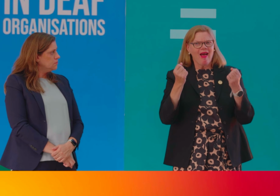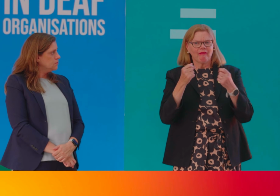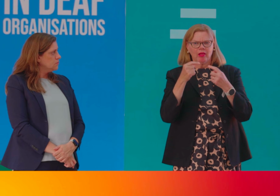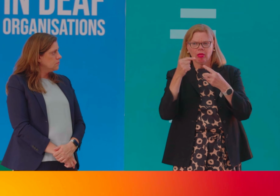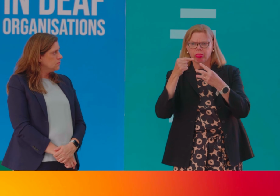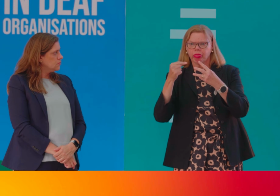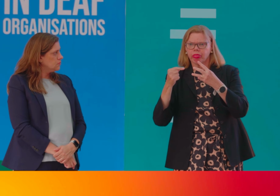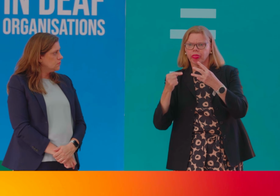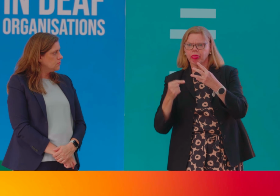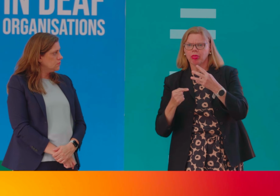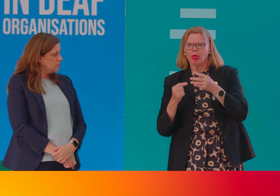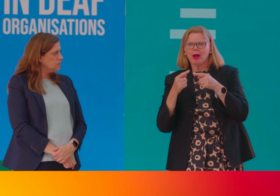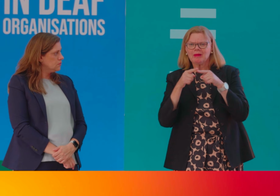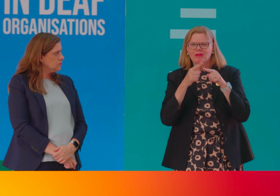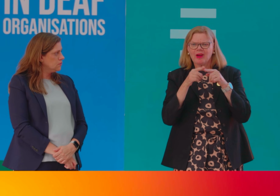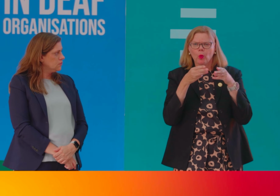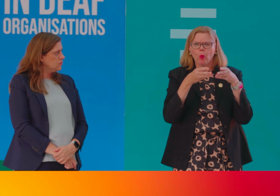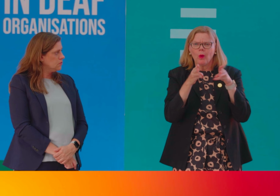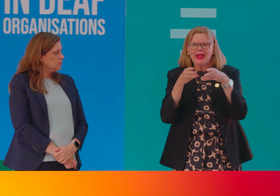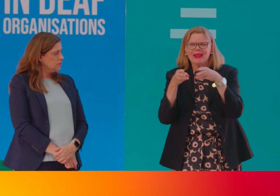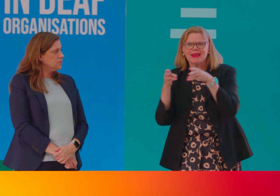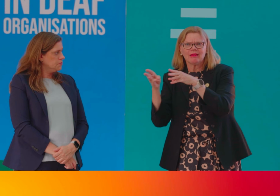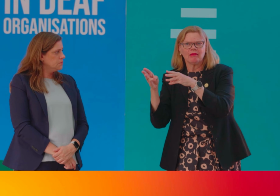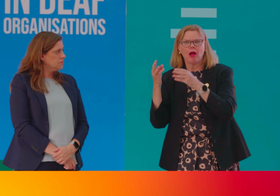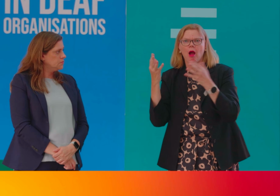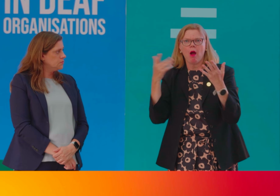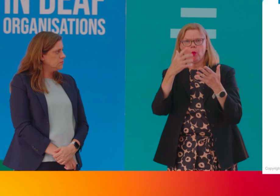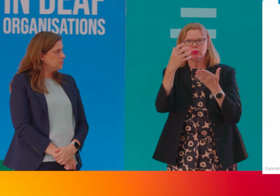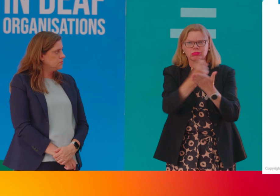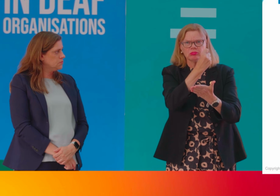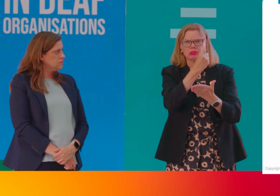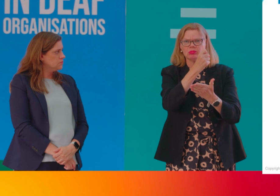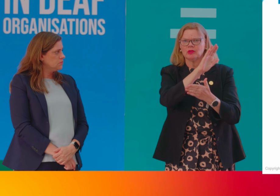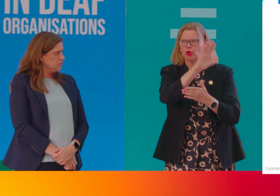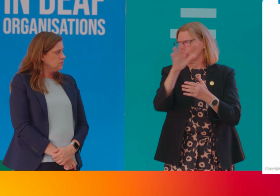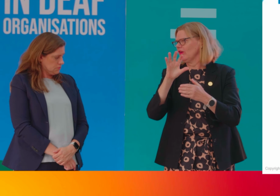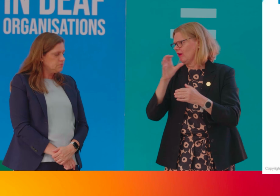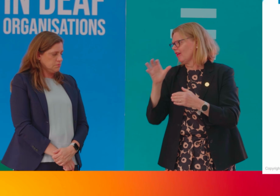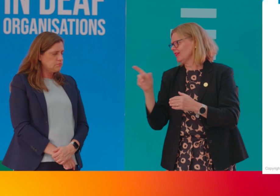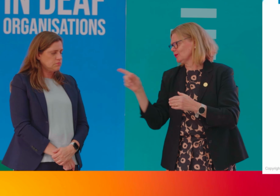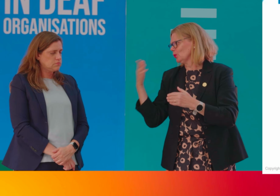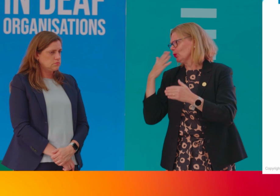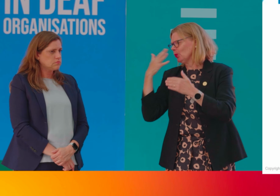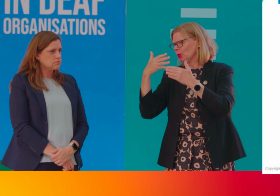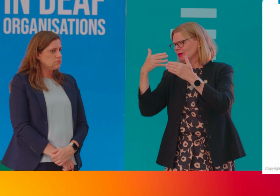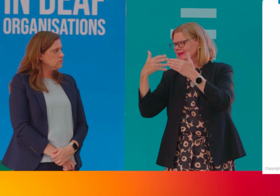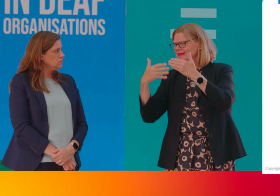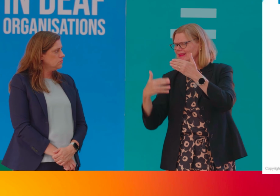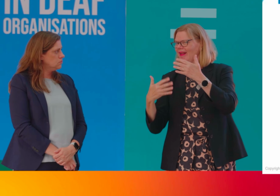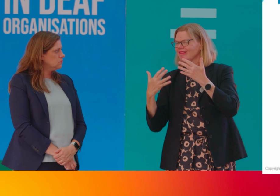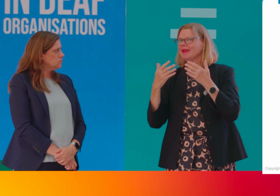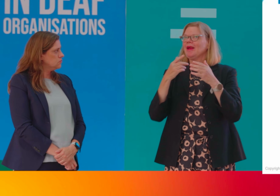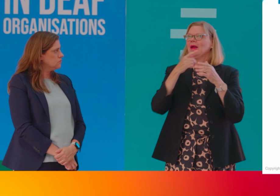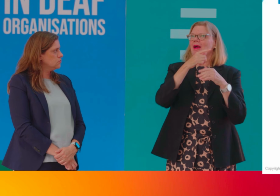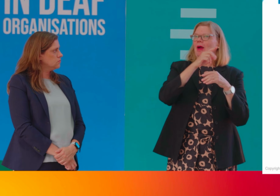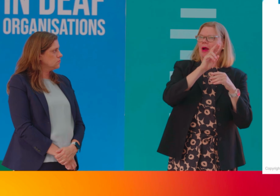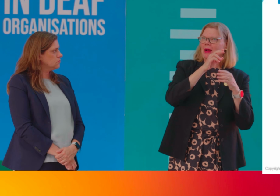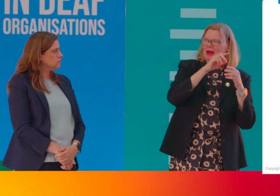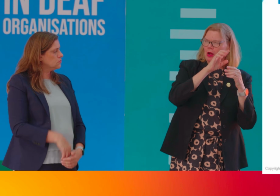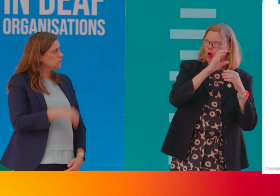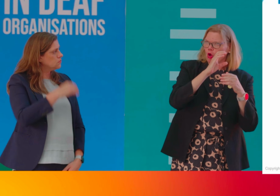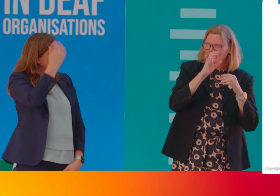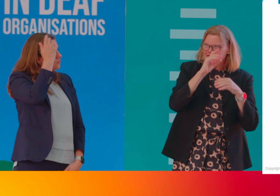Now, having looked at the different instruments that we have which can